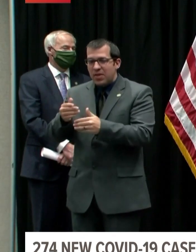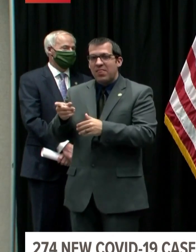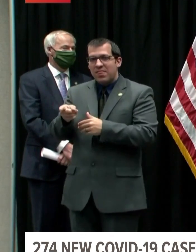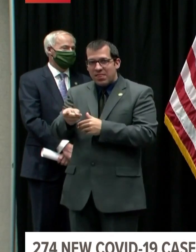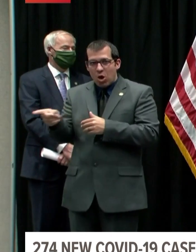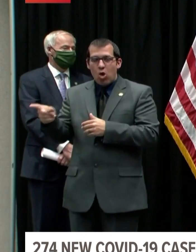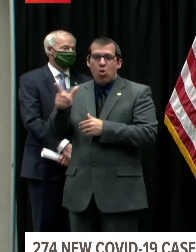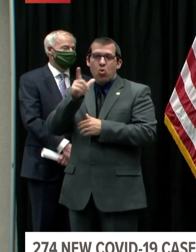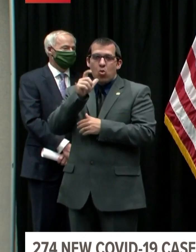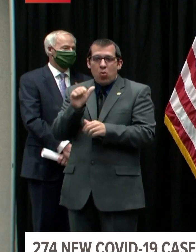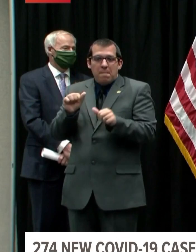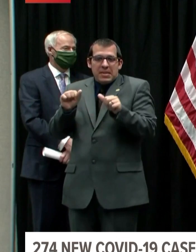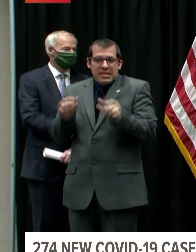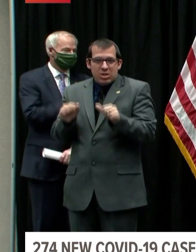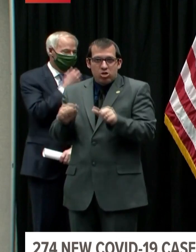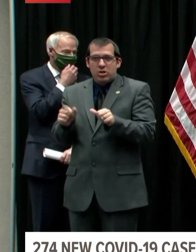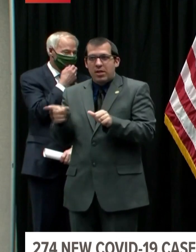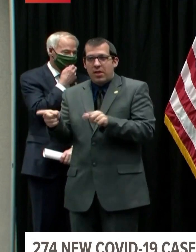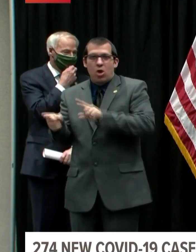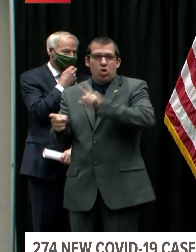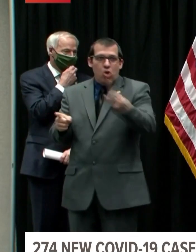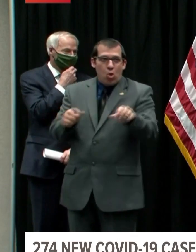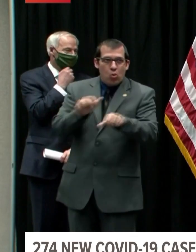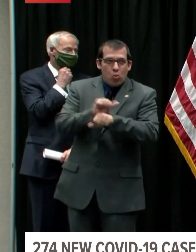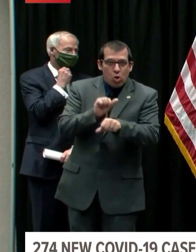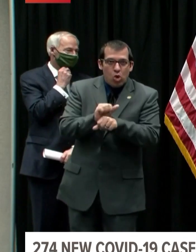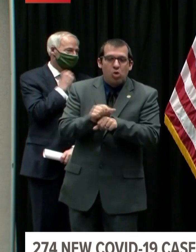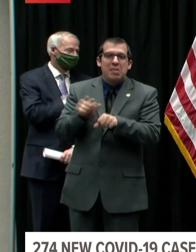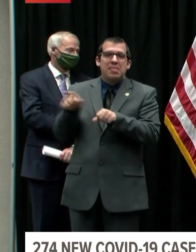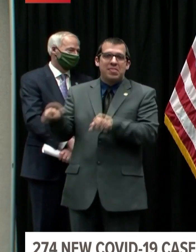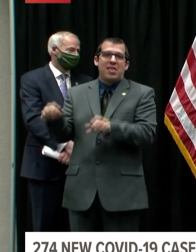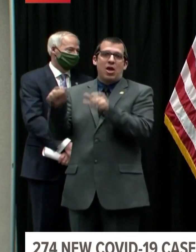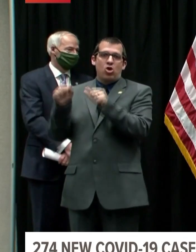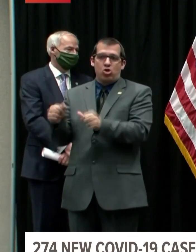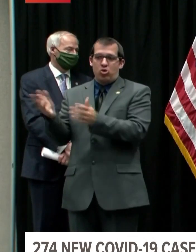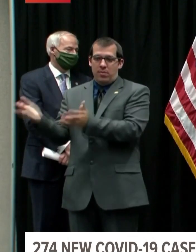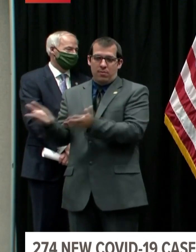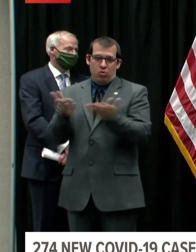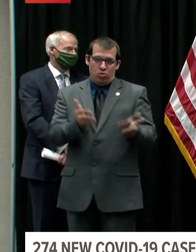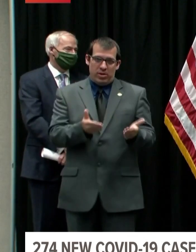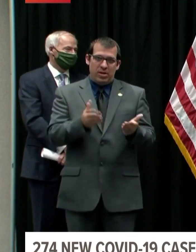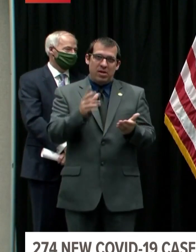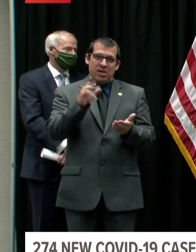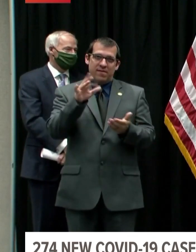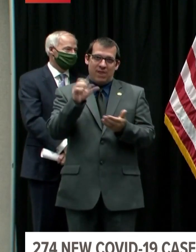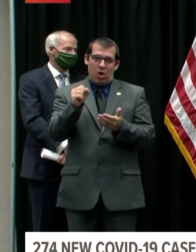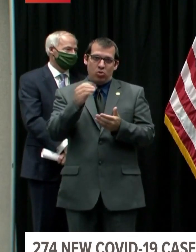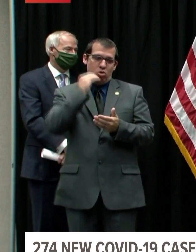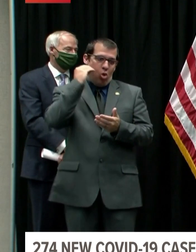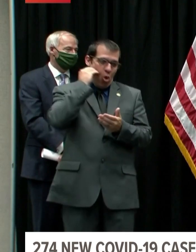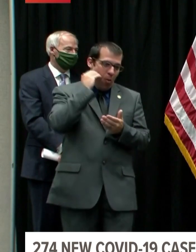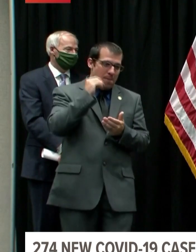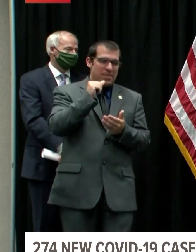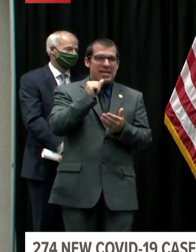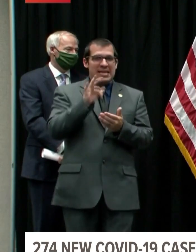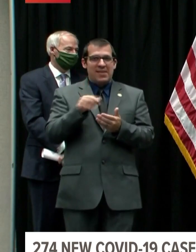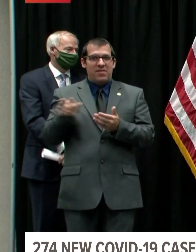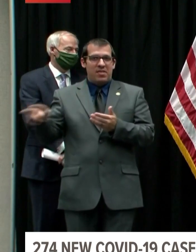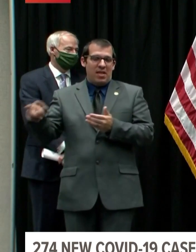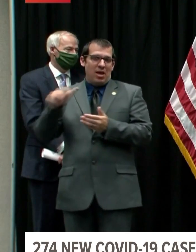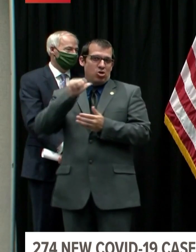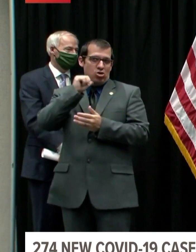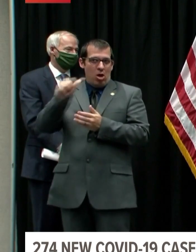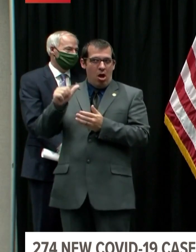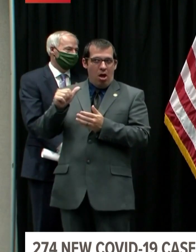are the ones that potentially go to work and could bring the virus home if they do not take the